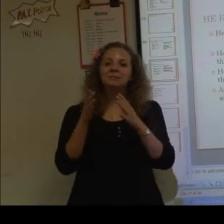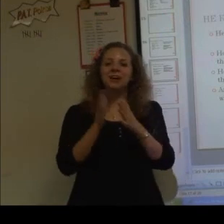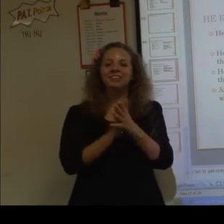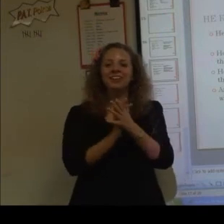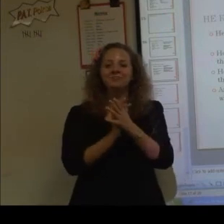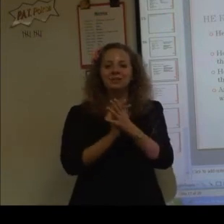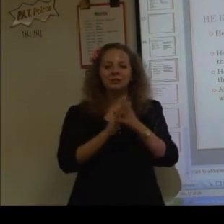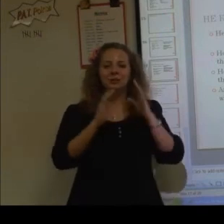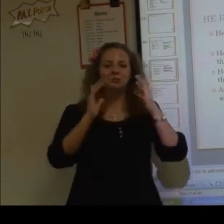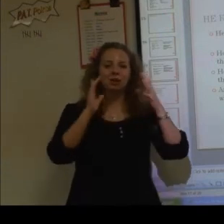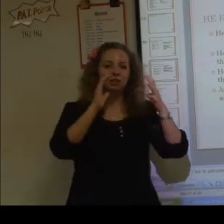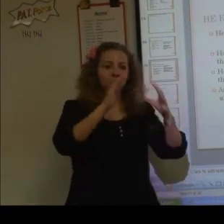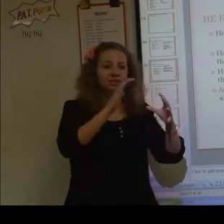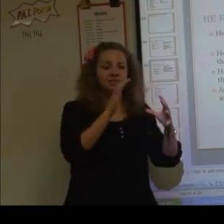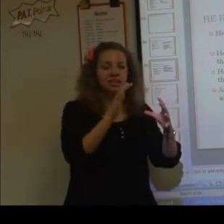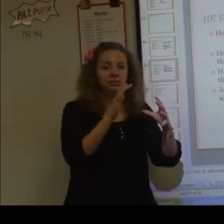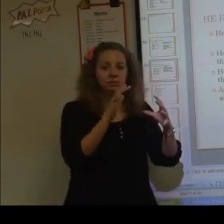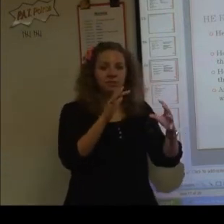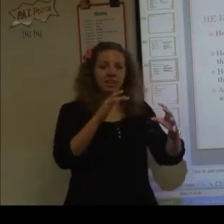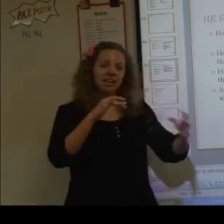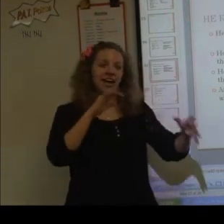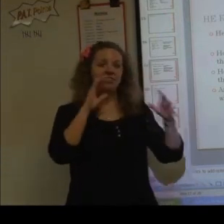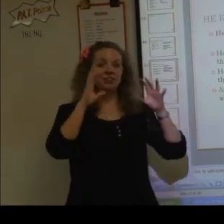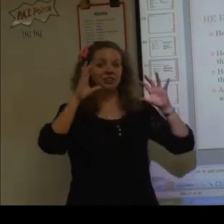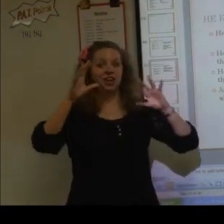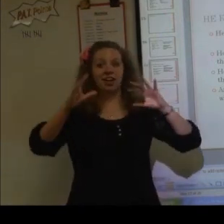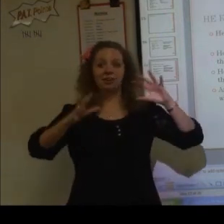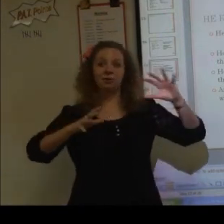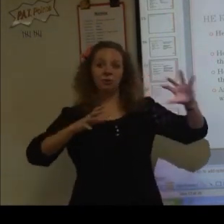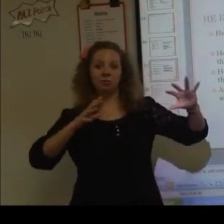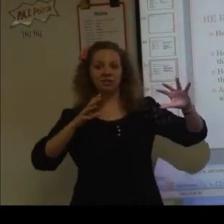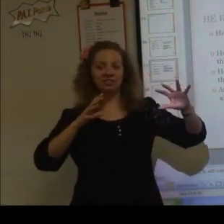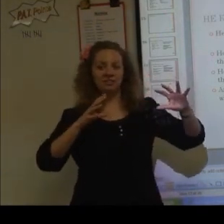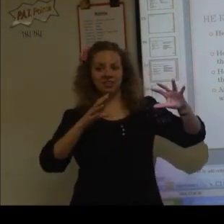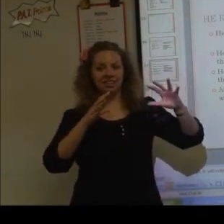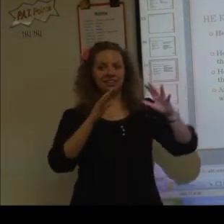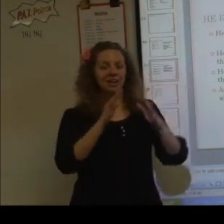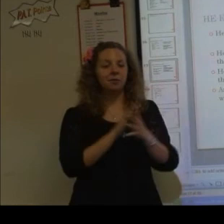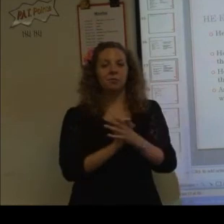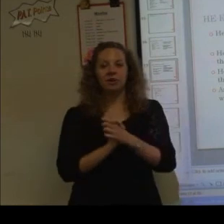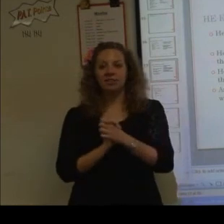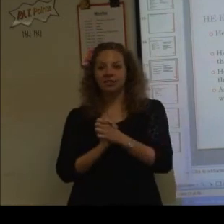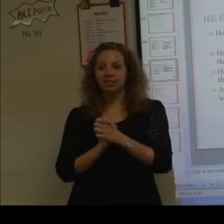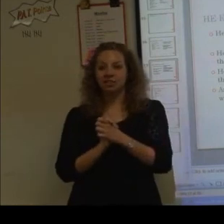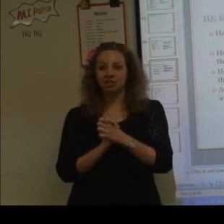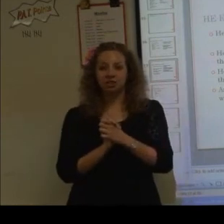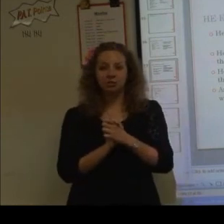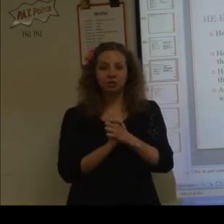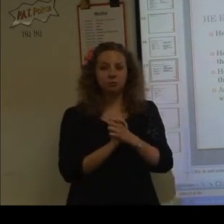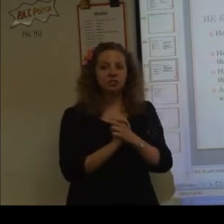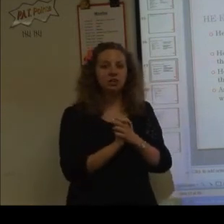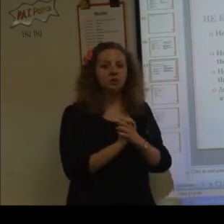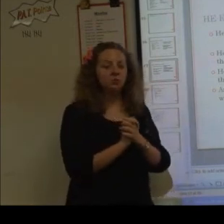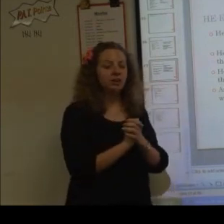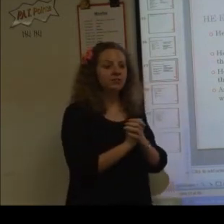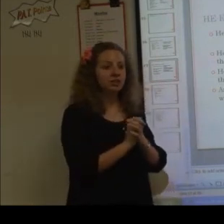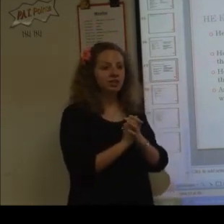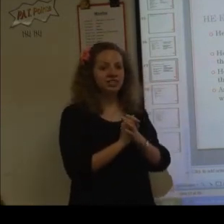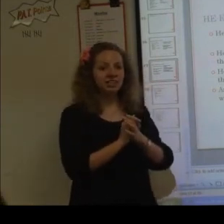people I love because you can watch the way that they do something, and their style incorporates different things. One of the ladies at church who interprets, whenever she